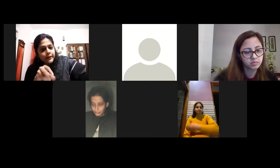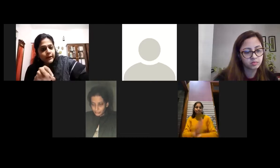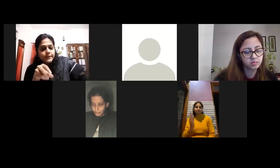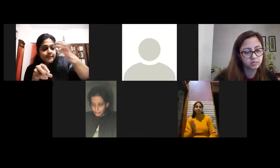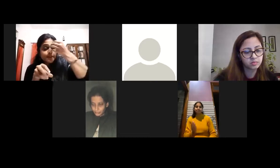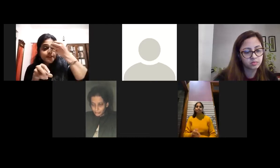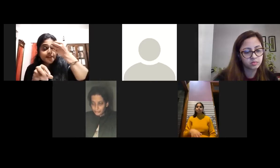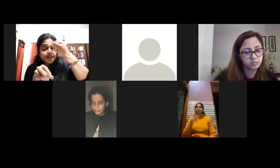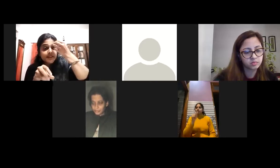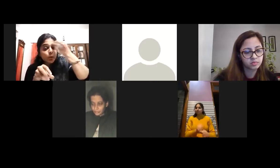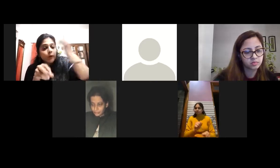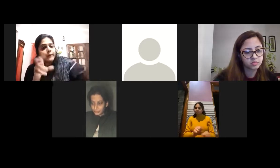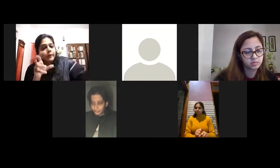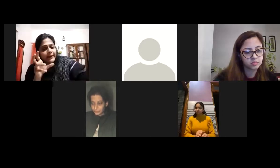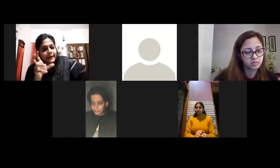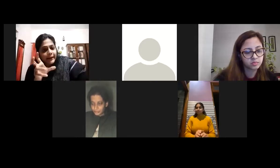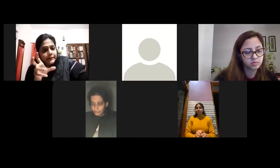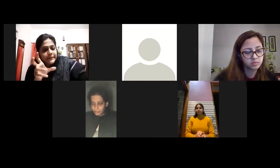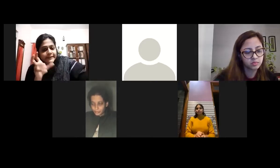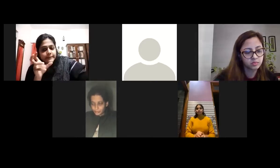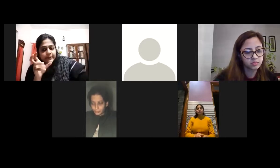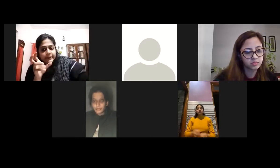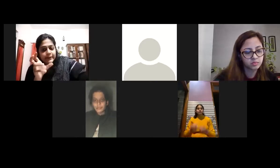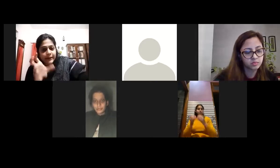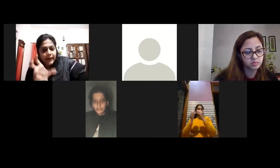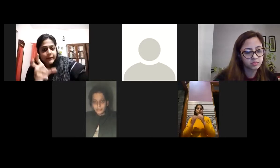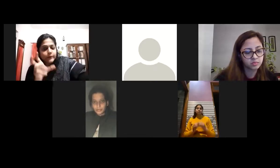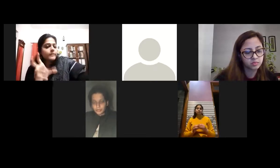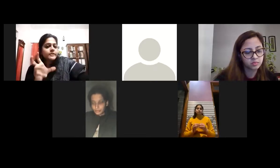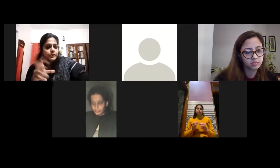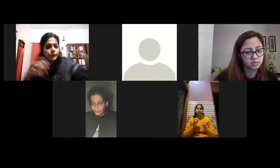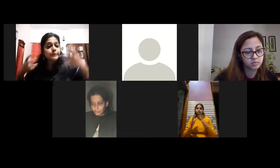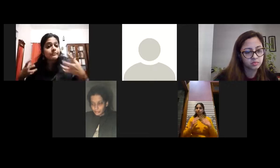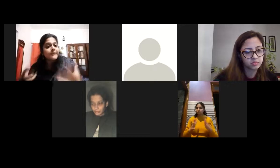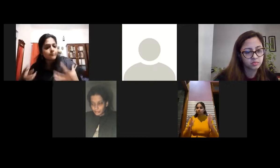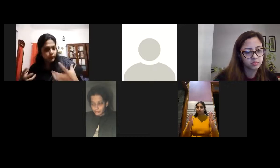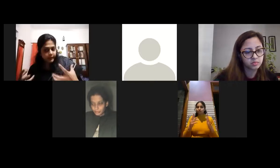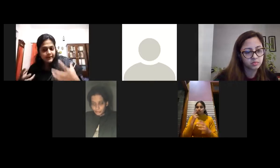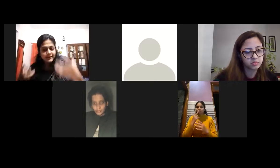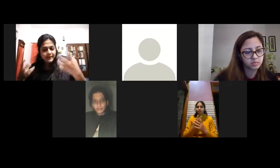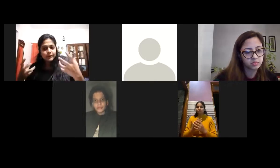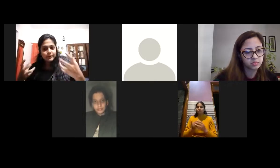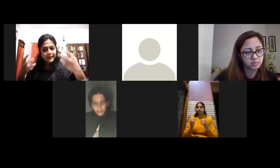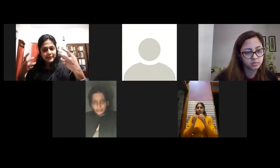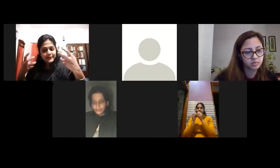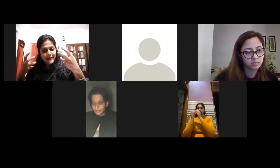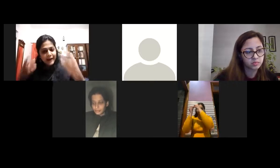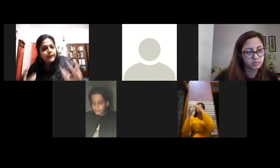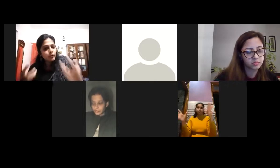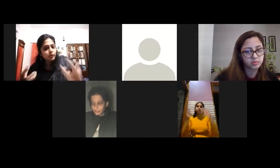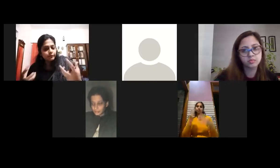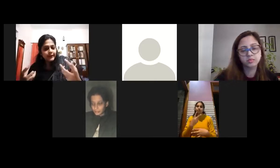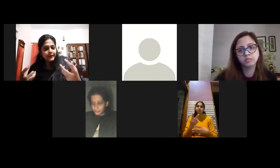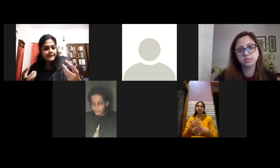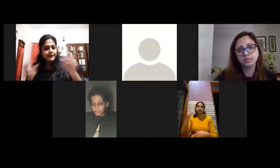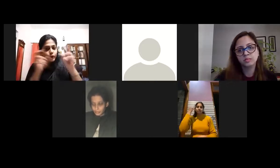literary and cultural disability studies, have talked about the Enlightenment as a particular kind of emphasis on the perfect body. The idea